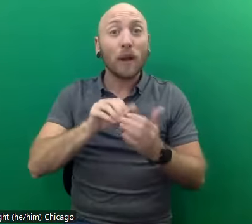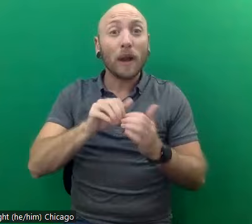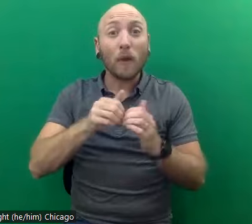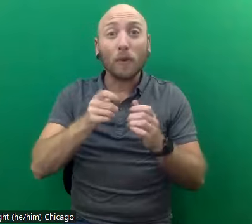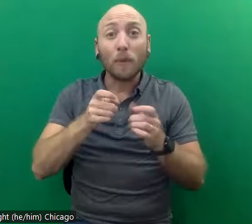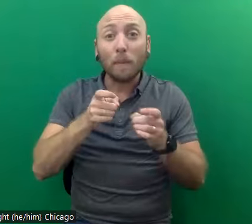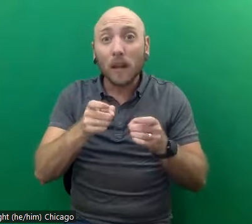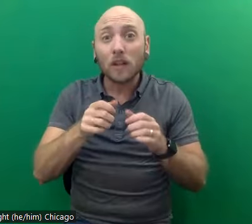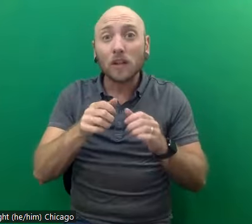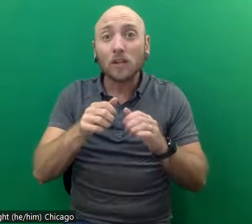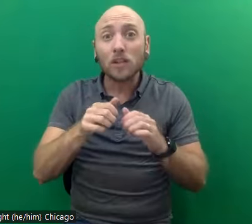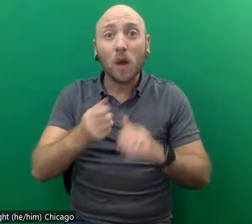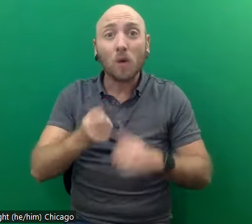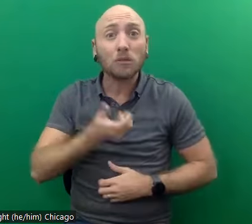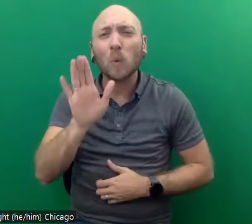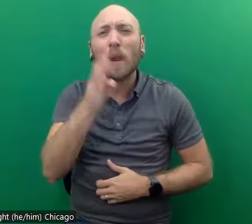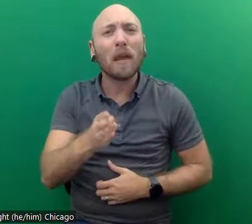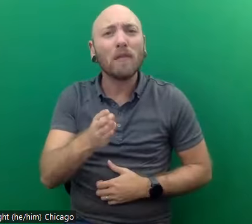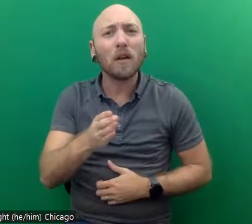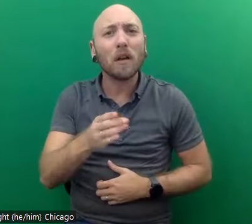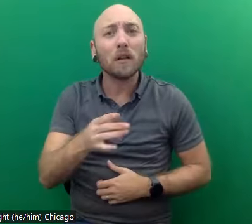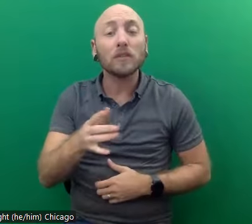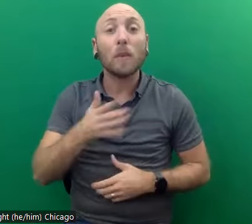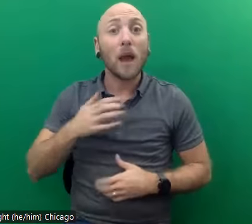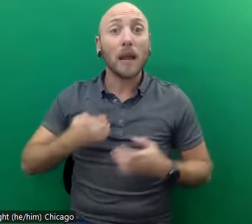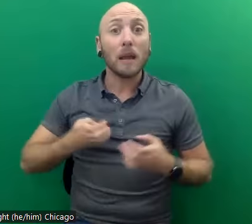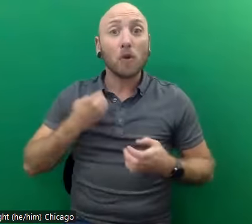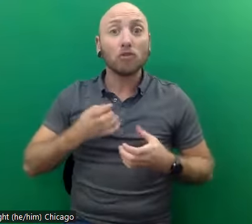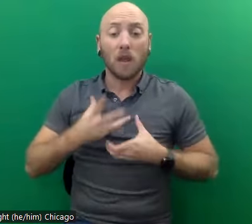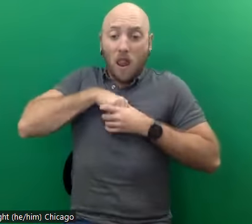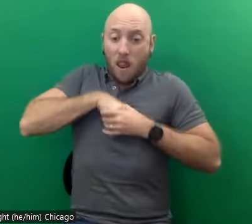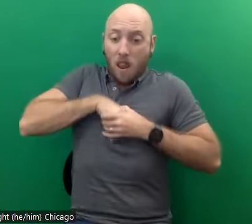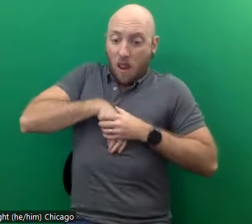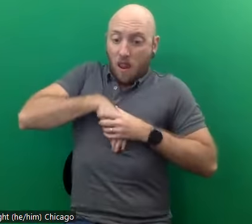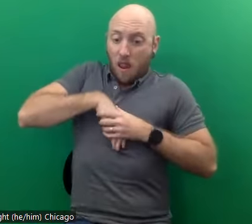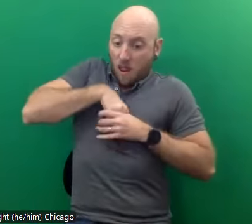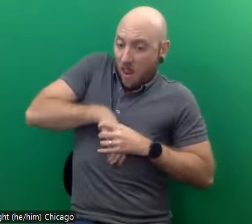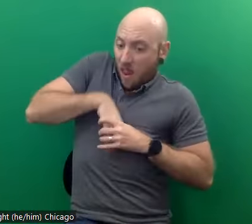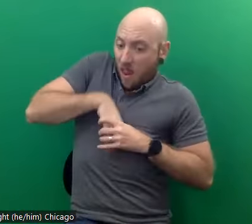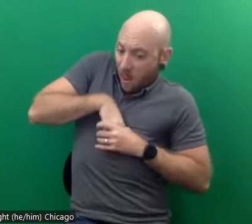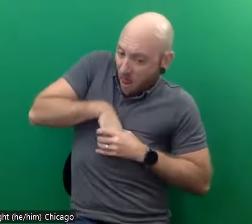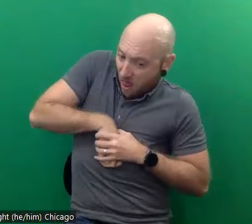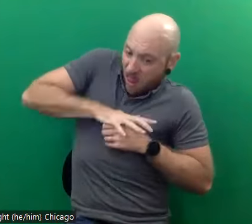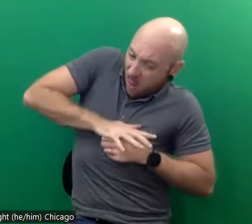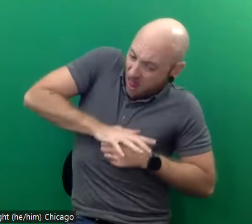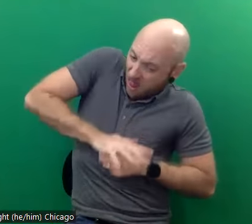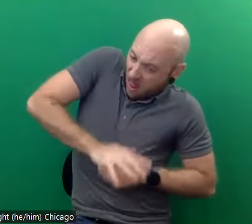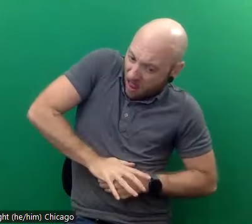or my emotions. So I bottled it all up inside. And when I took a sip of alcohol, it allowed